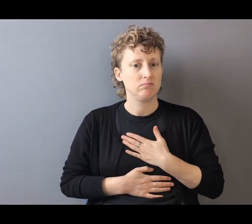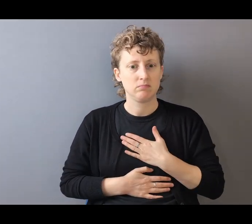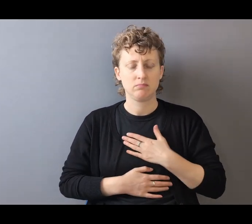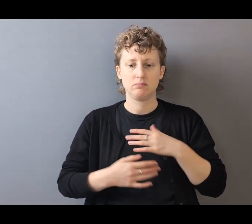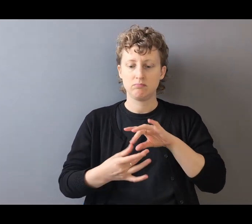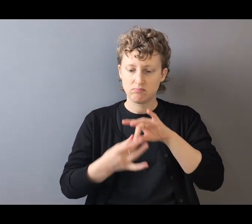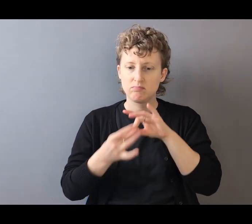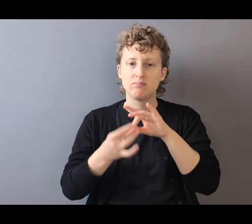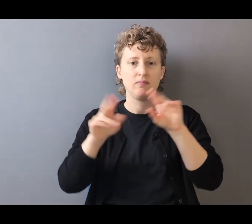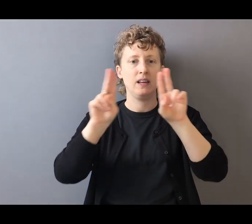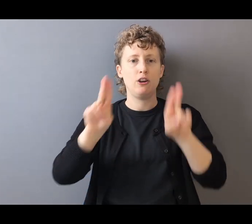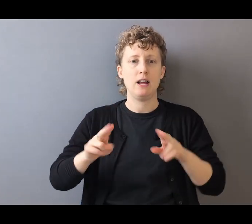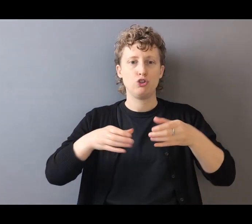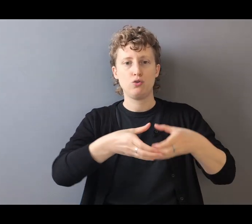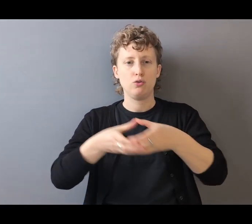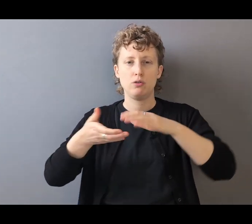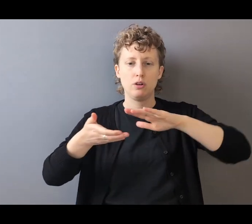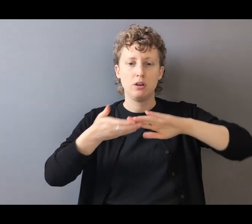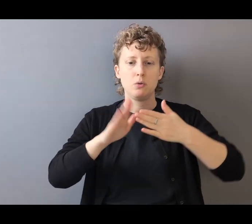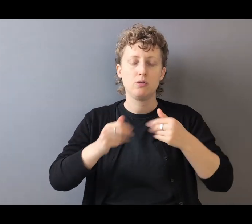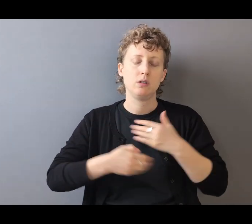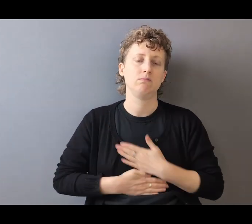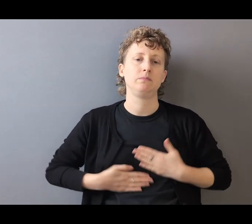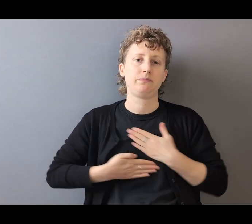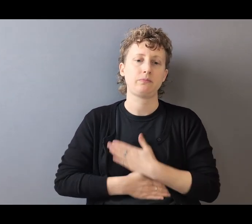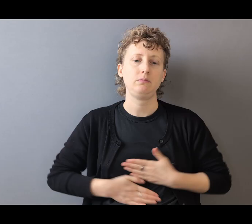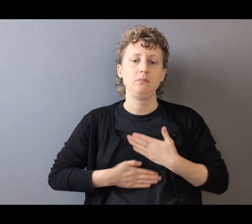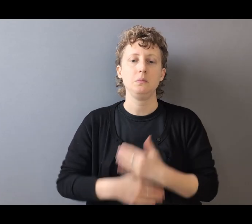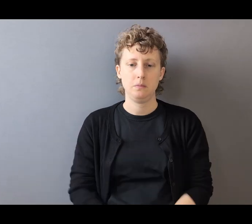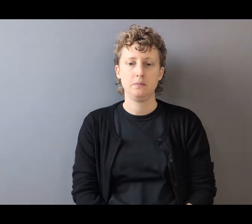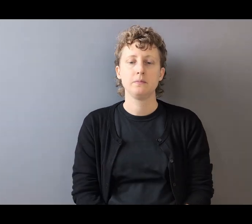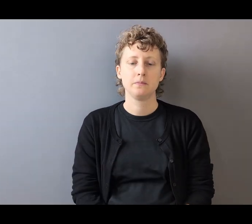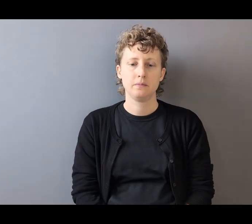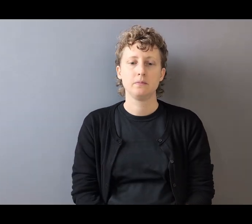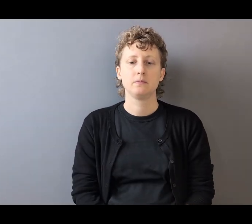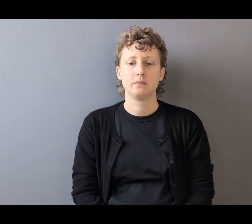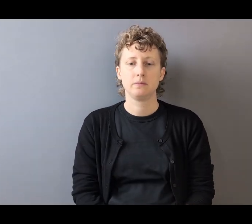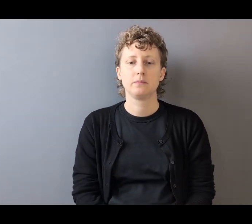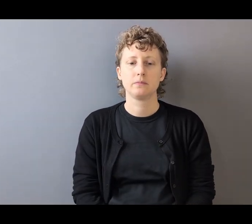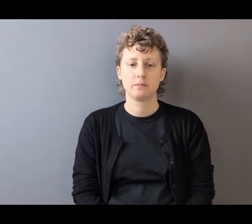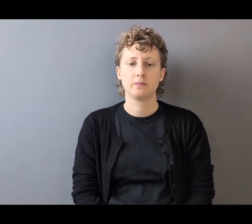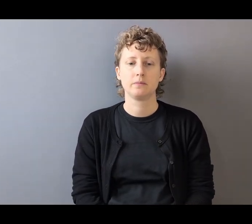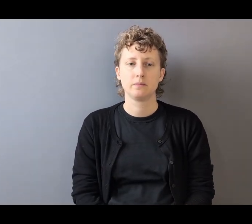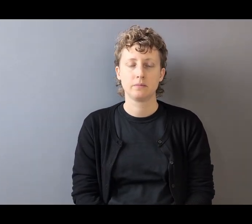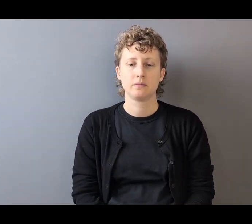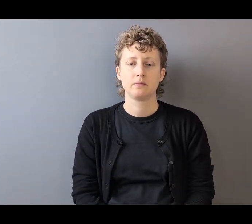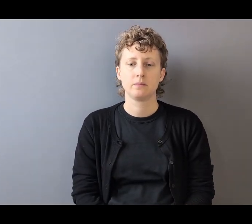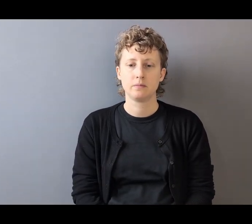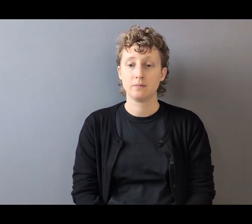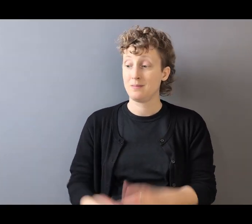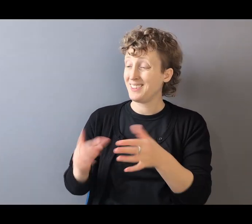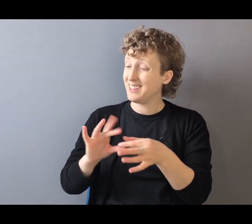international community. And as mentioned, the connections community especially, I think, provides